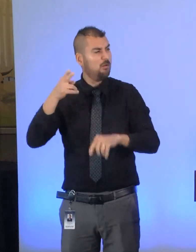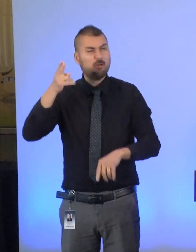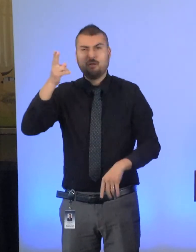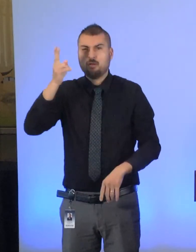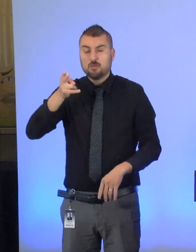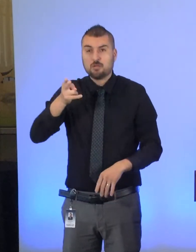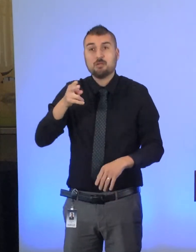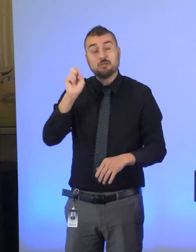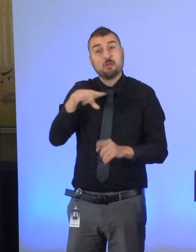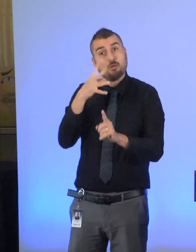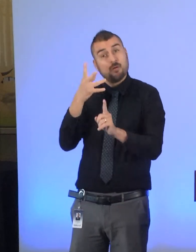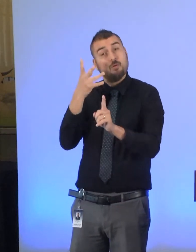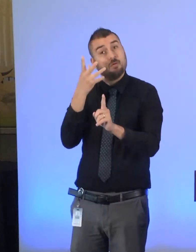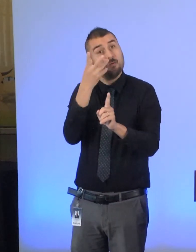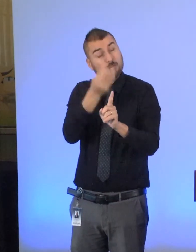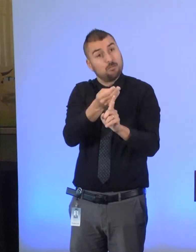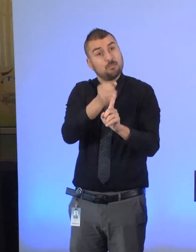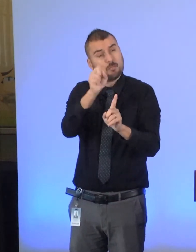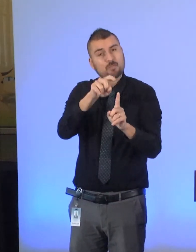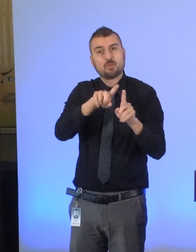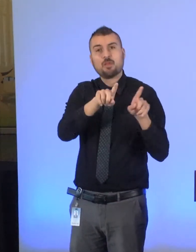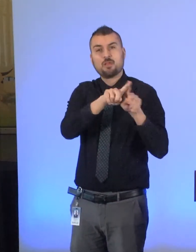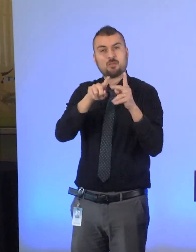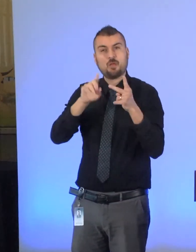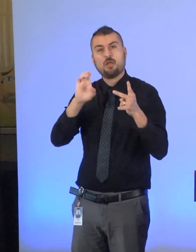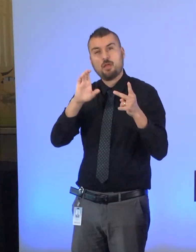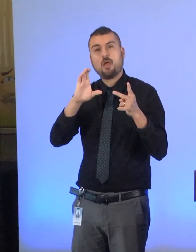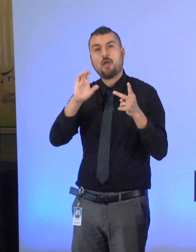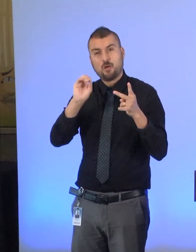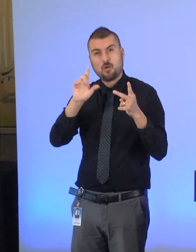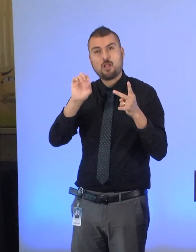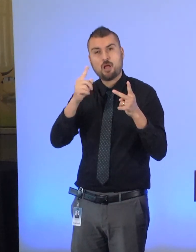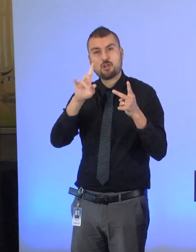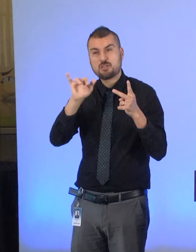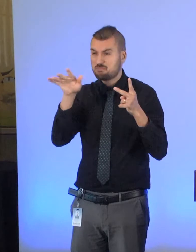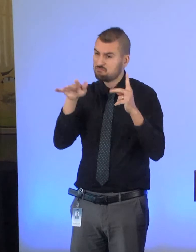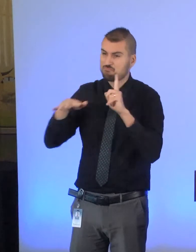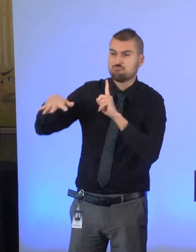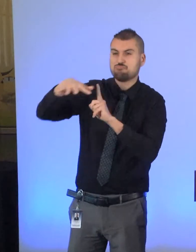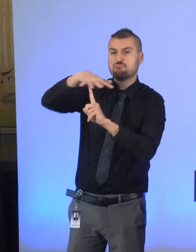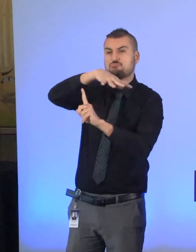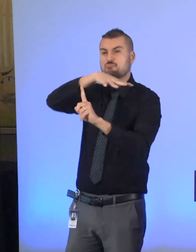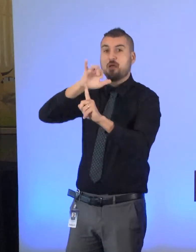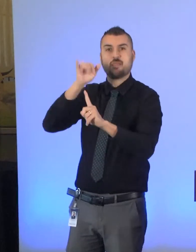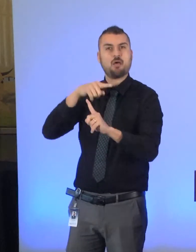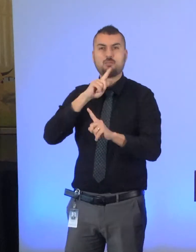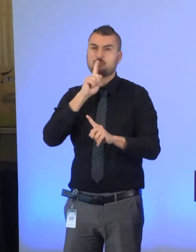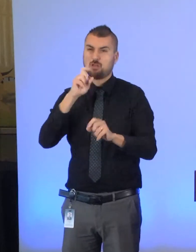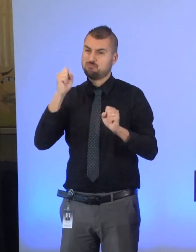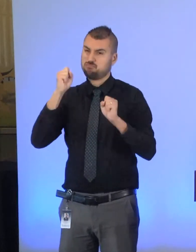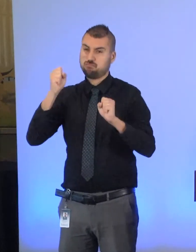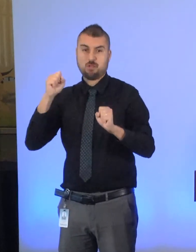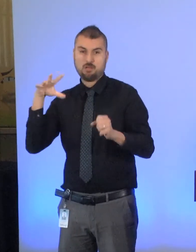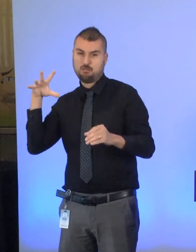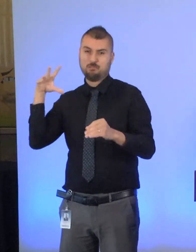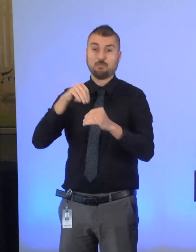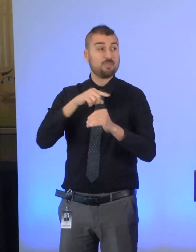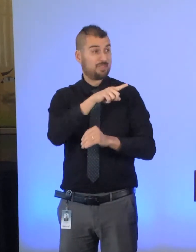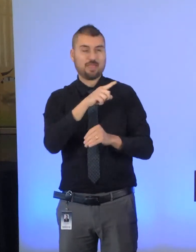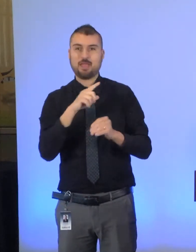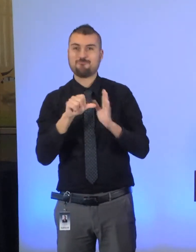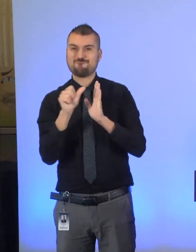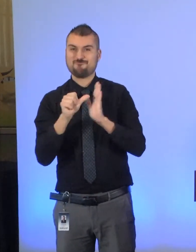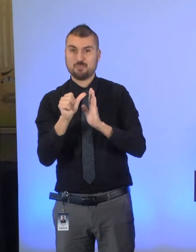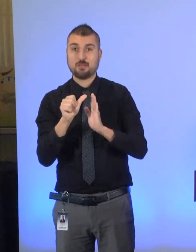only culturally, but ecologically, was going to really figure predominantly in this work. So I won't give all